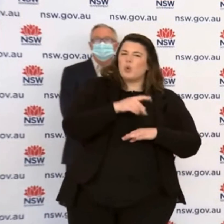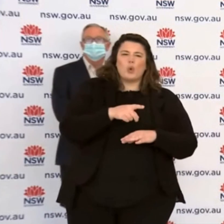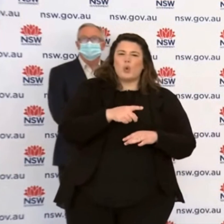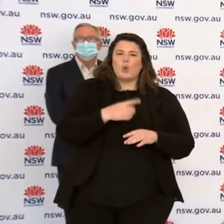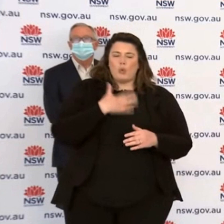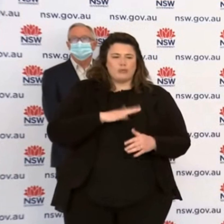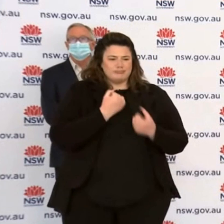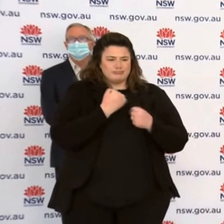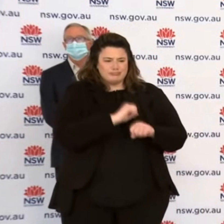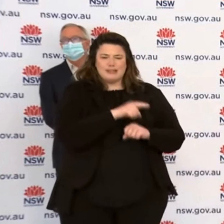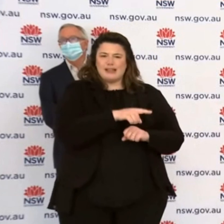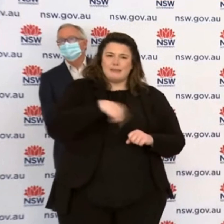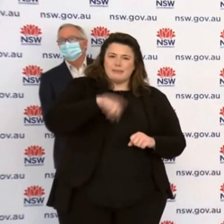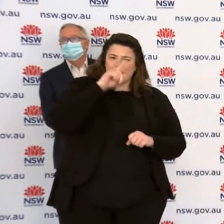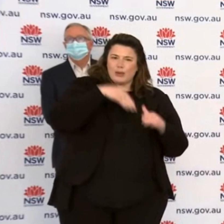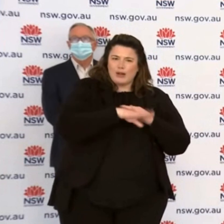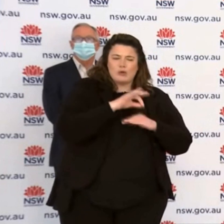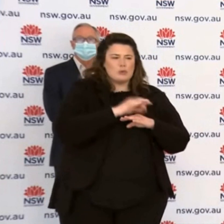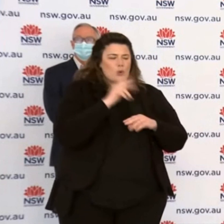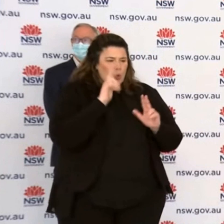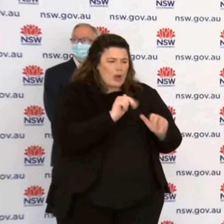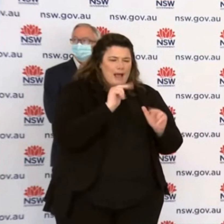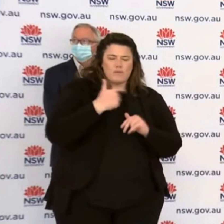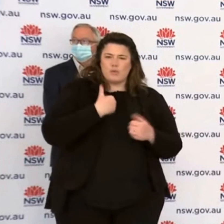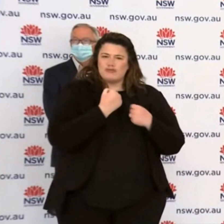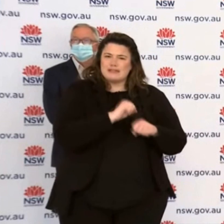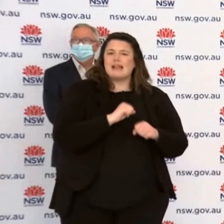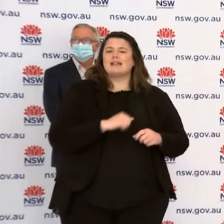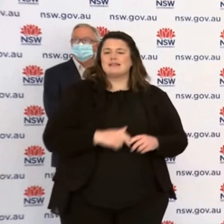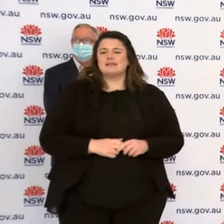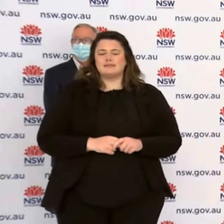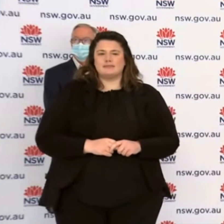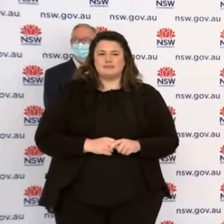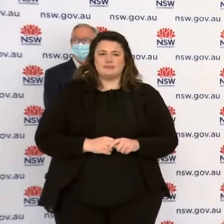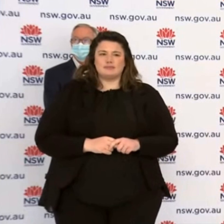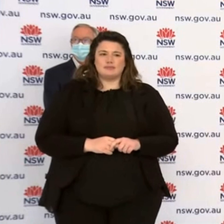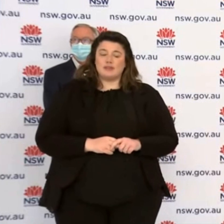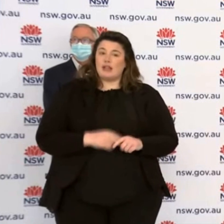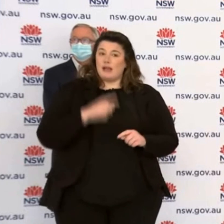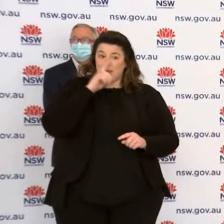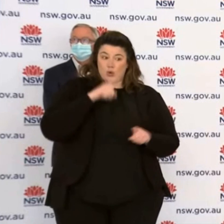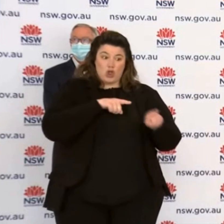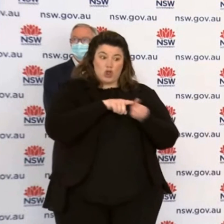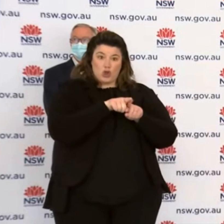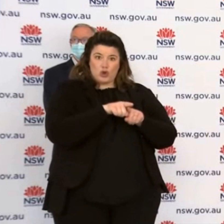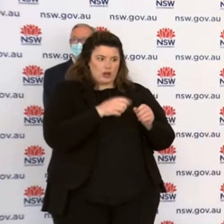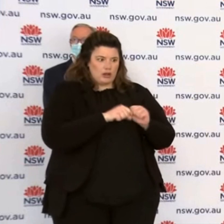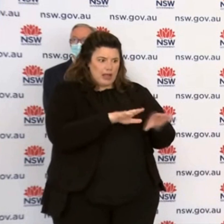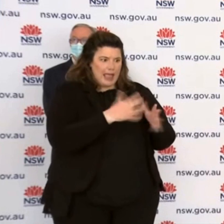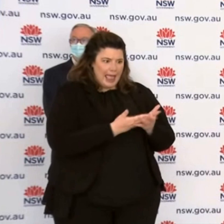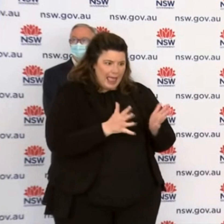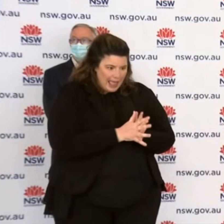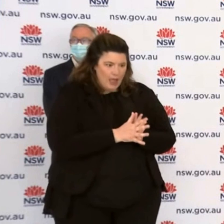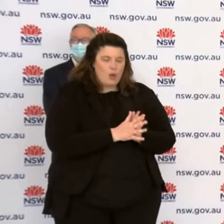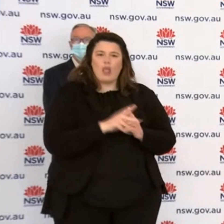are really concerned that we make sure we understand how that occurred, learn the lessons from that outbreak, and make sure that we're putting good